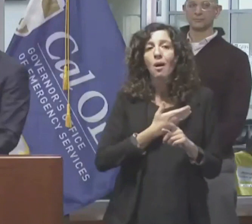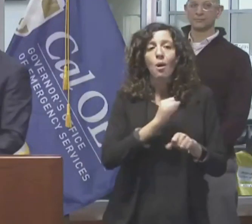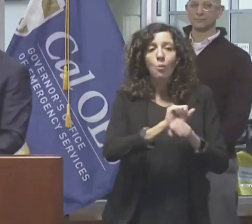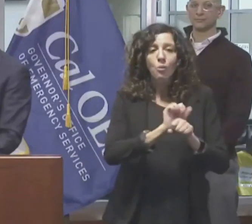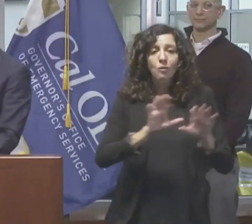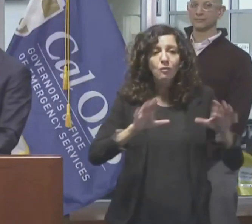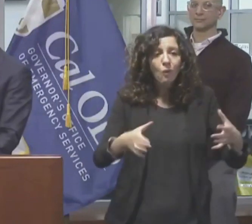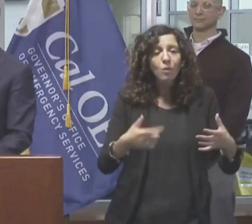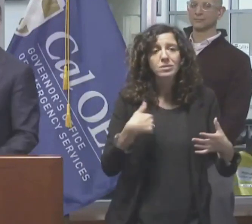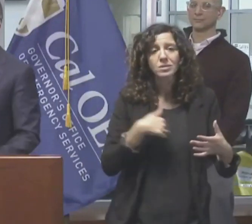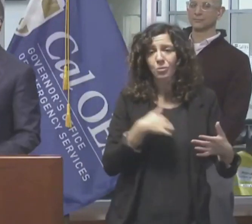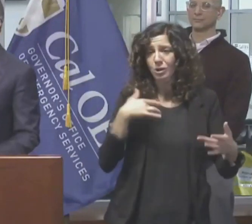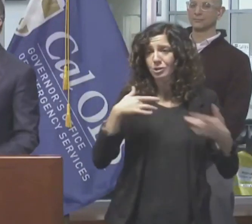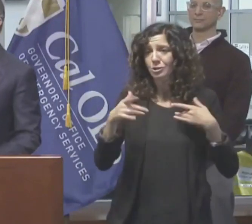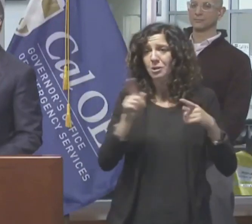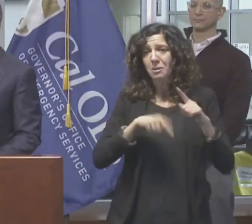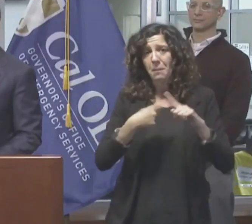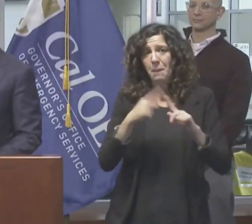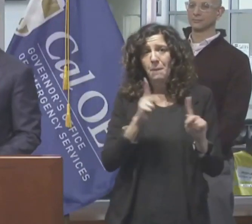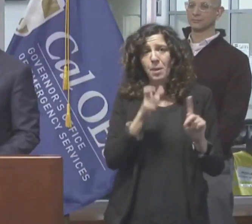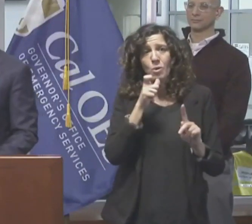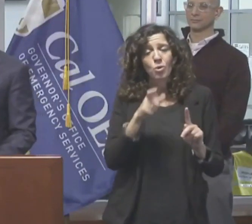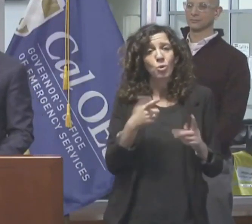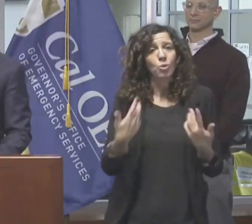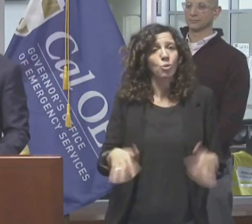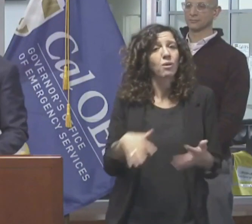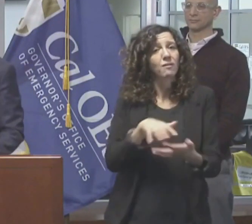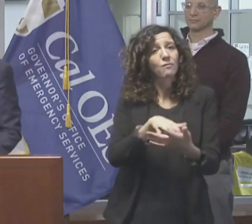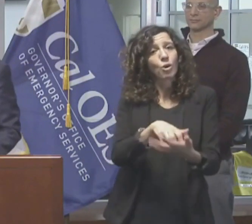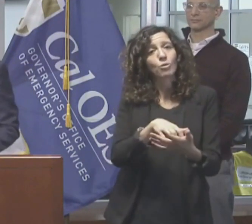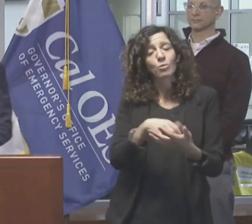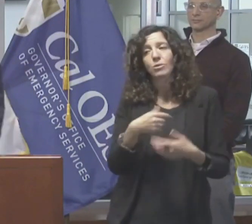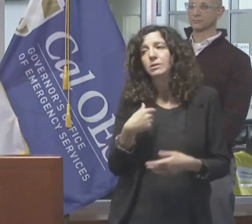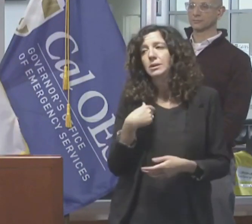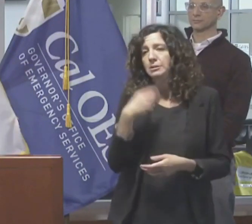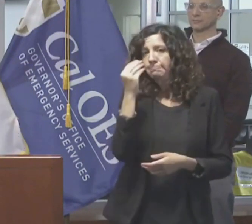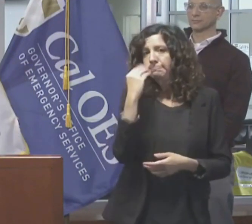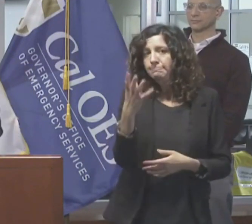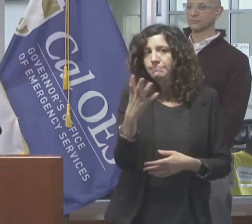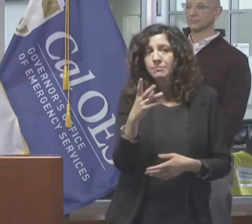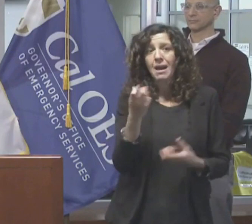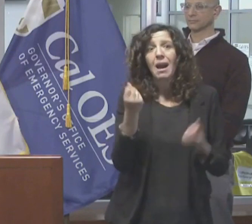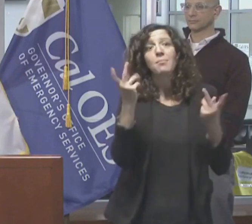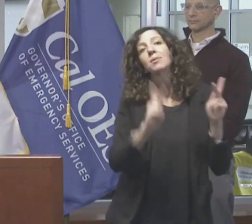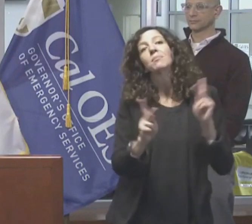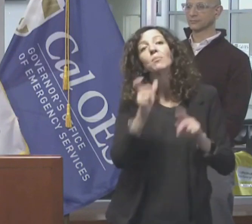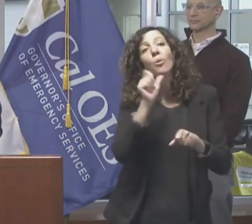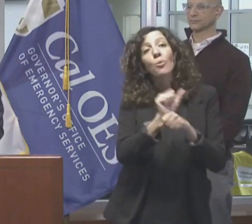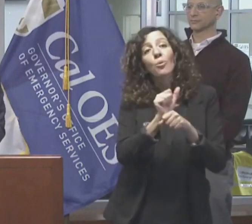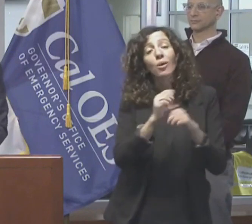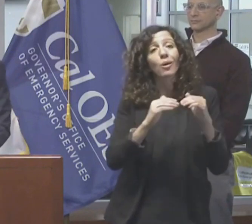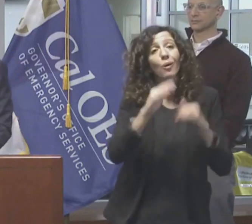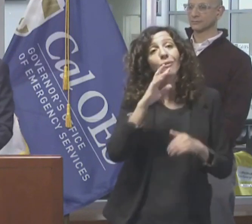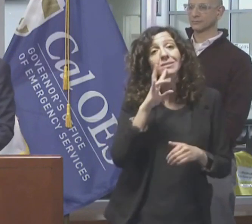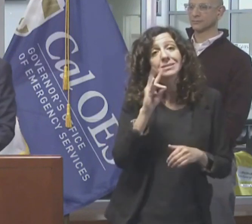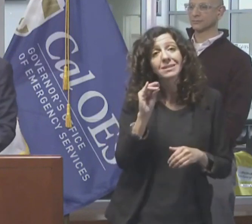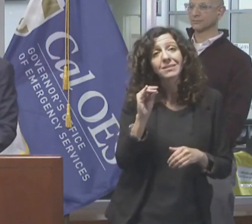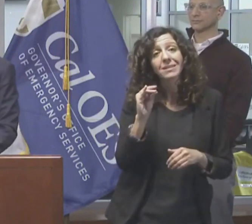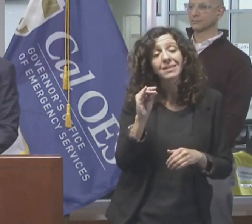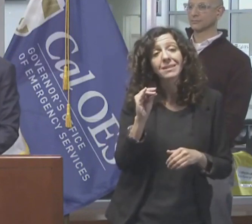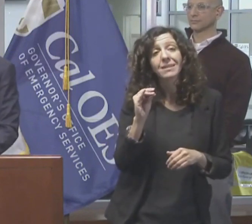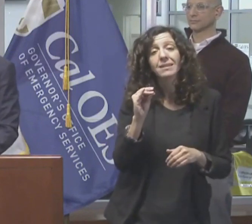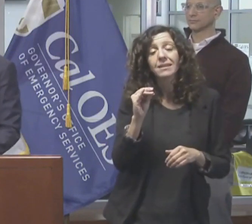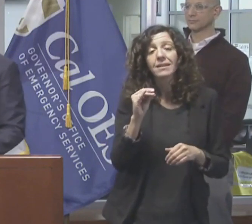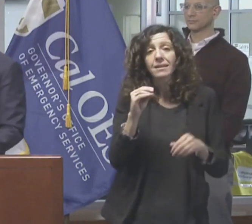lives of those who are most vulnerable. I'll give you a sense of how many are still working, 70 years old, in the health field. I'll get that